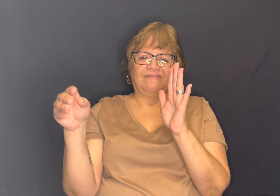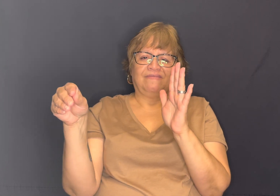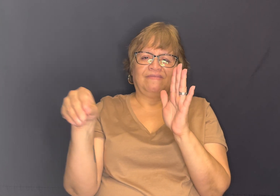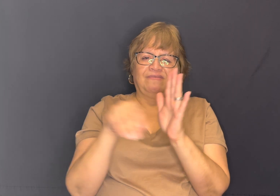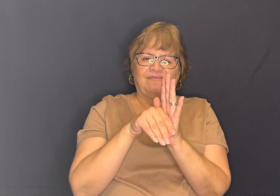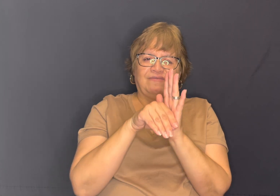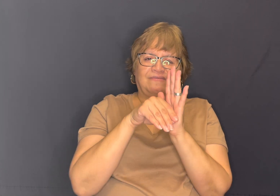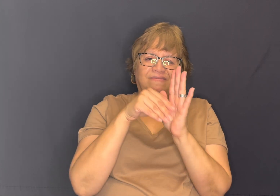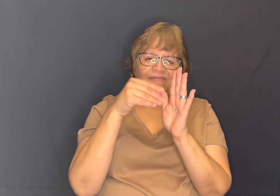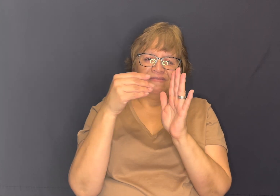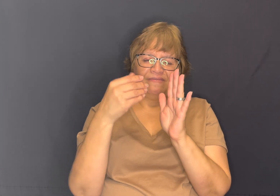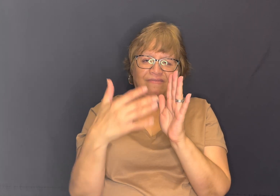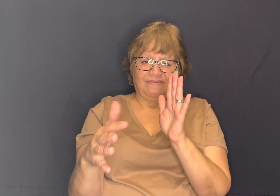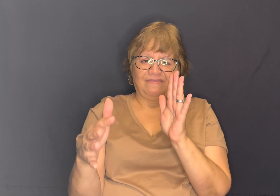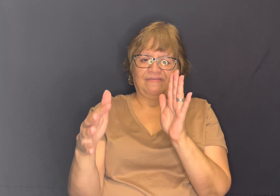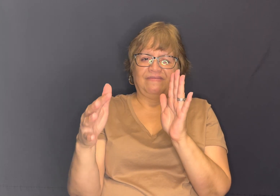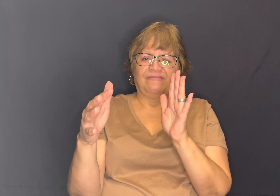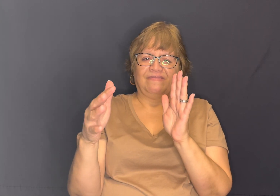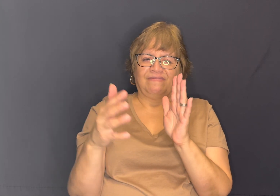4, 5.